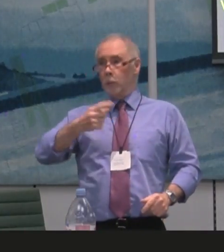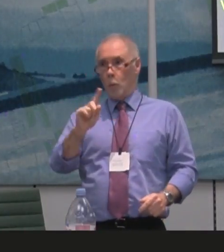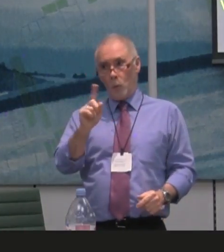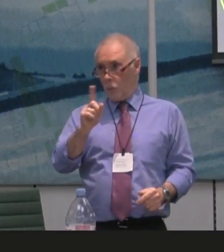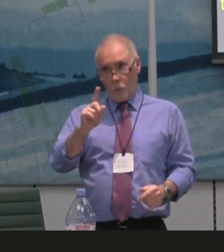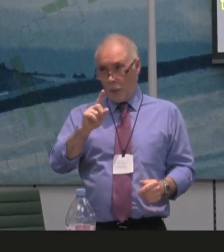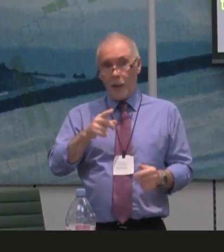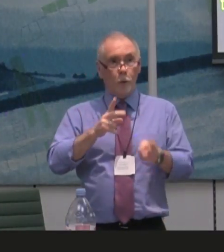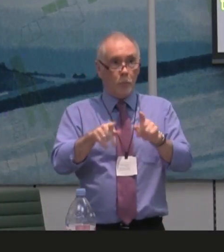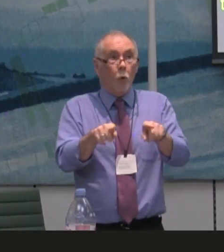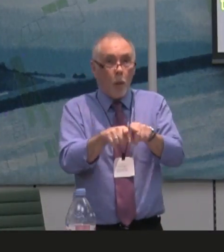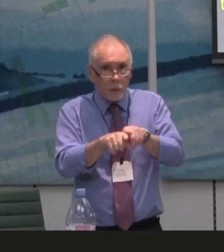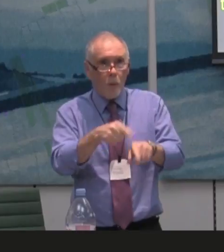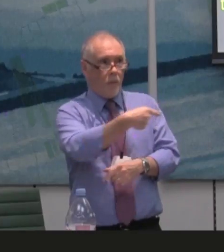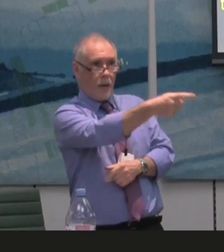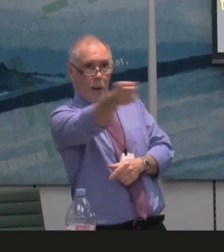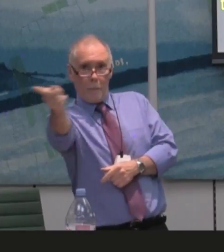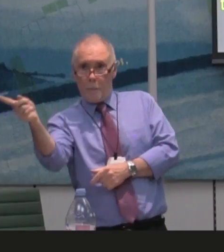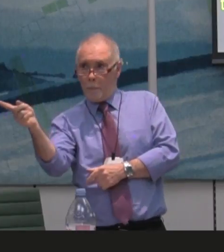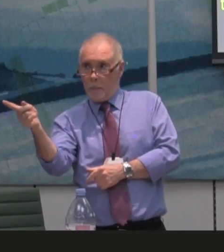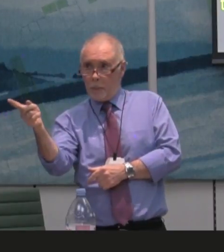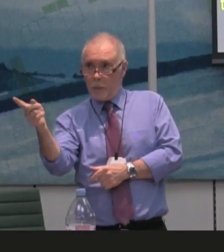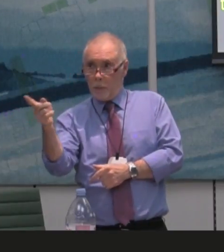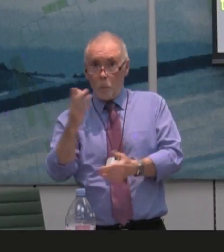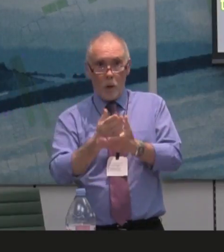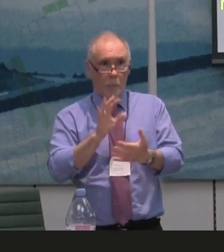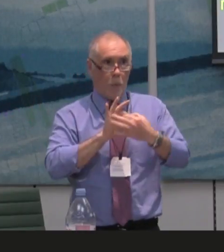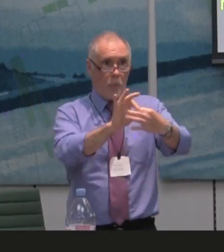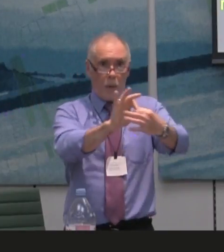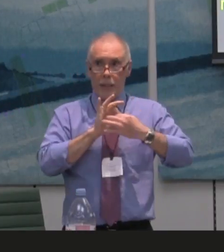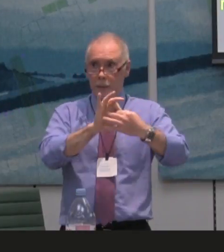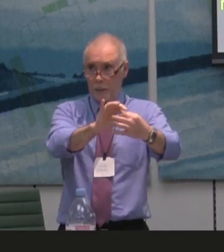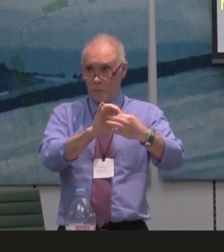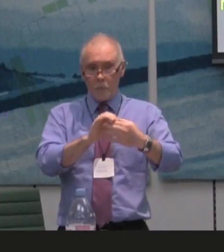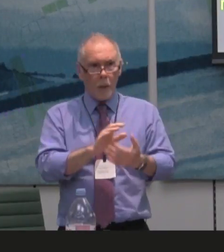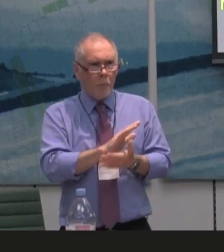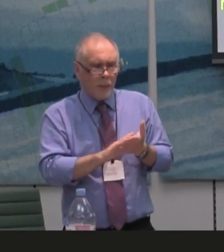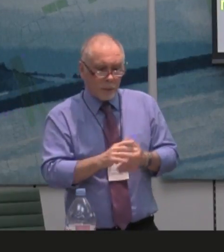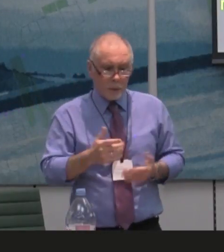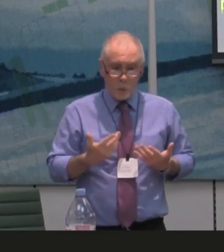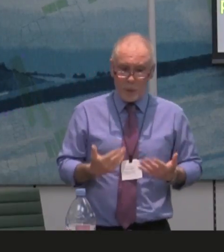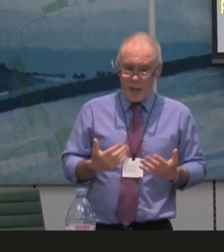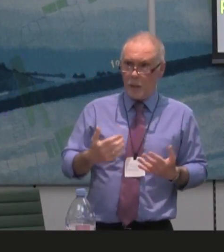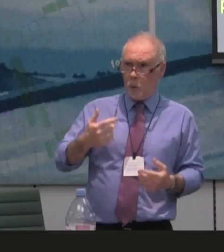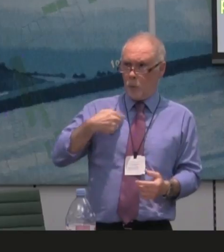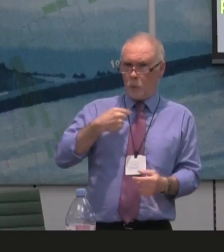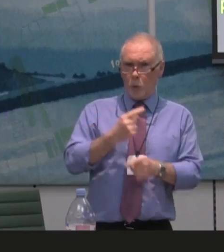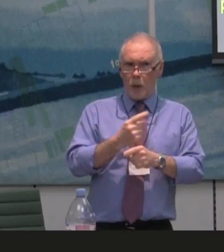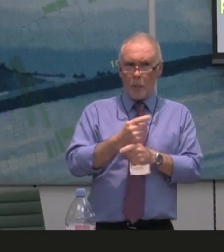palpable. And it really hit me at that moment that the interpreter was not there just for me. The interpreter was there for myself and for the